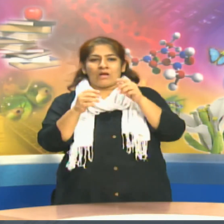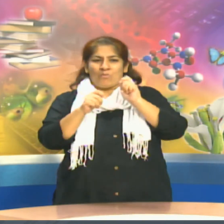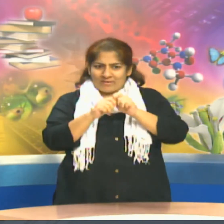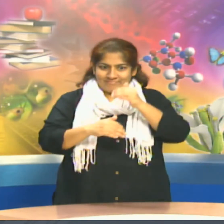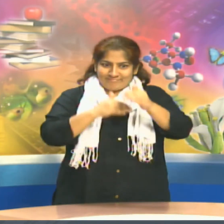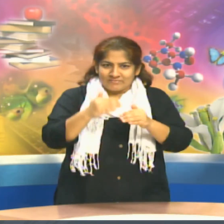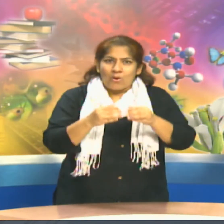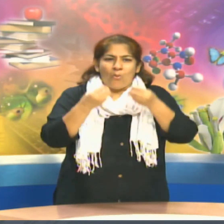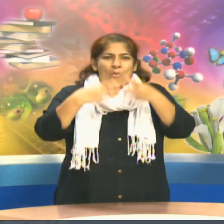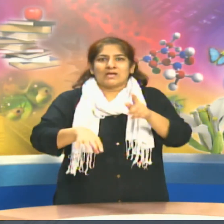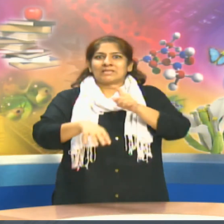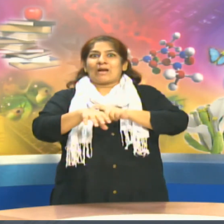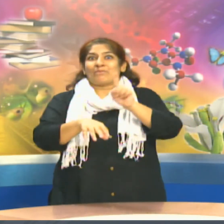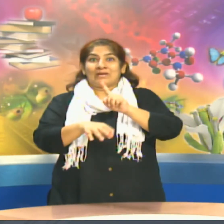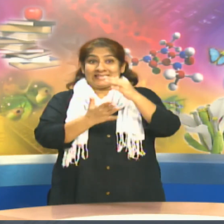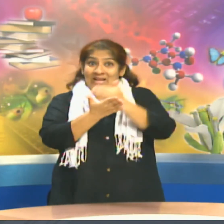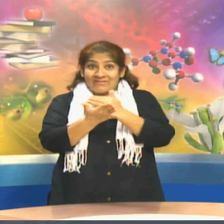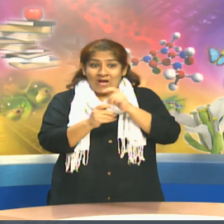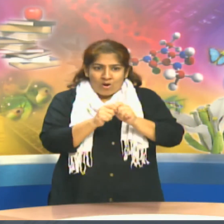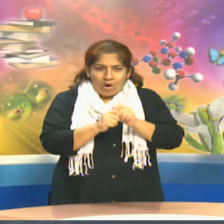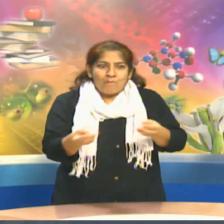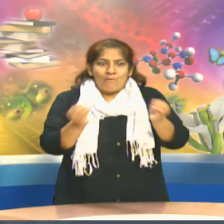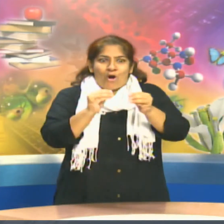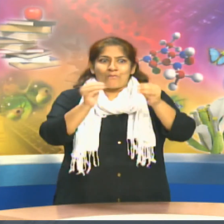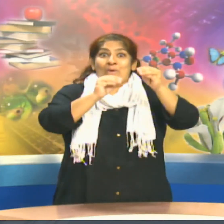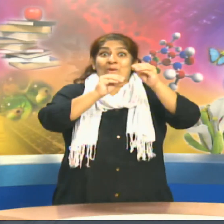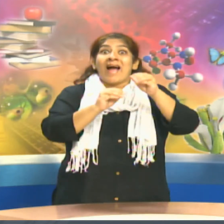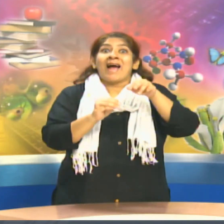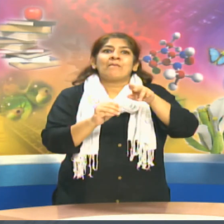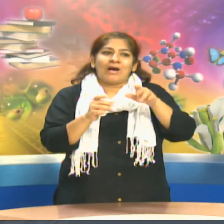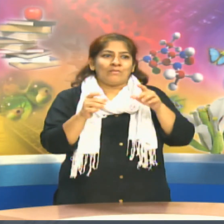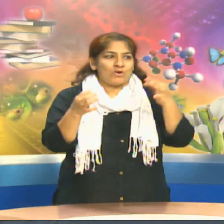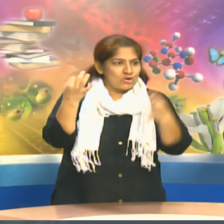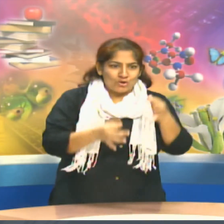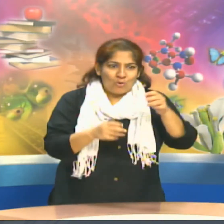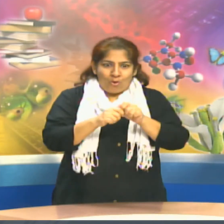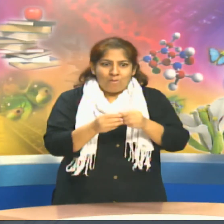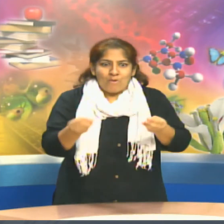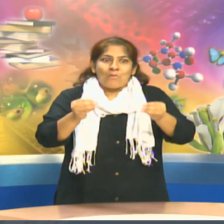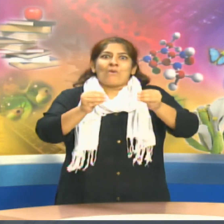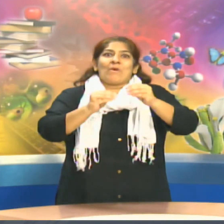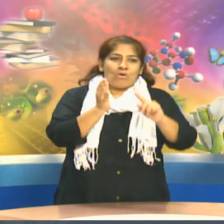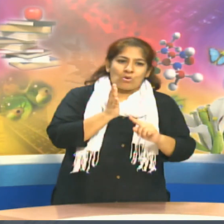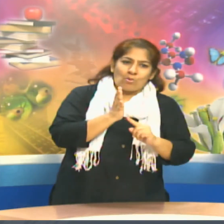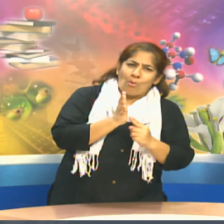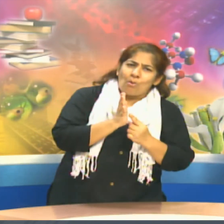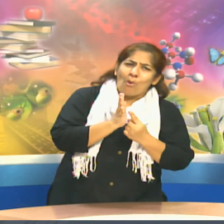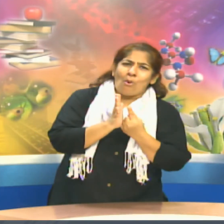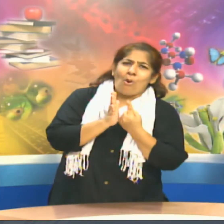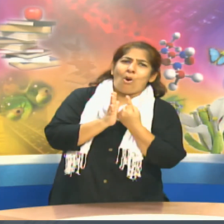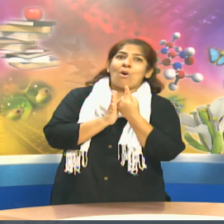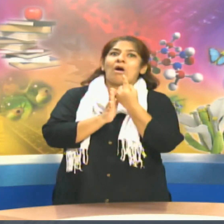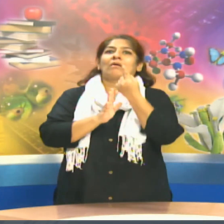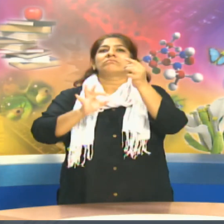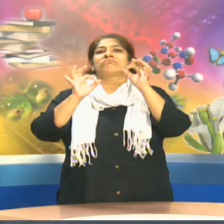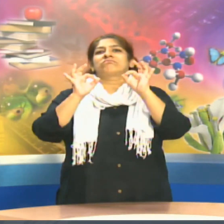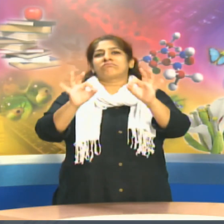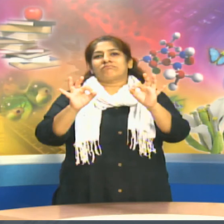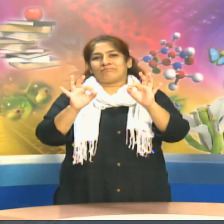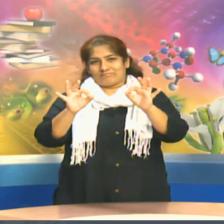levels, like earlier if we miss, then the next step can be growth. So it